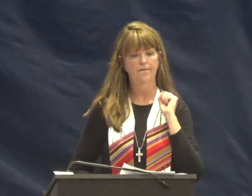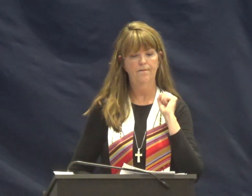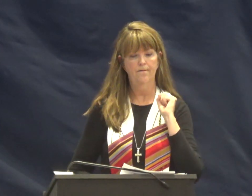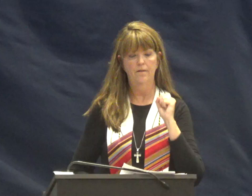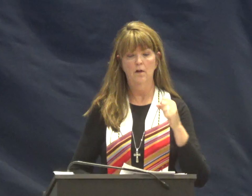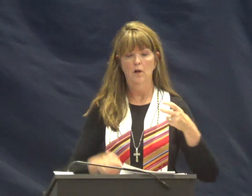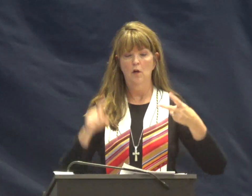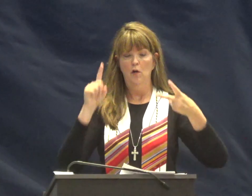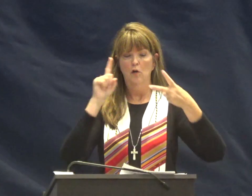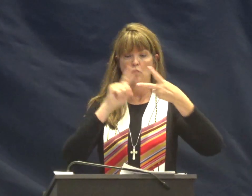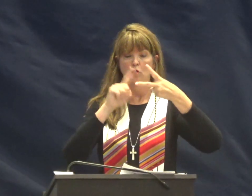to represent grief.